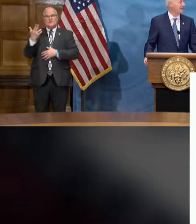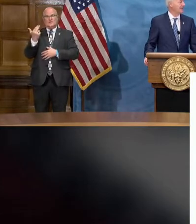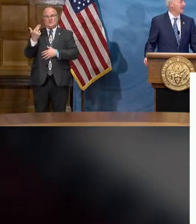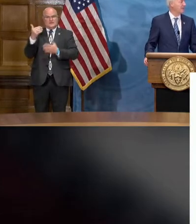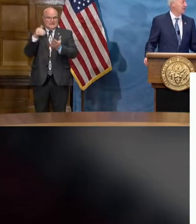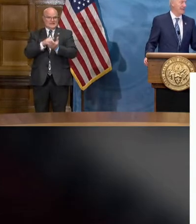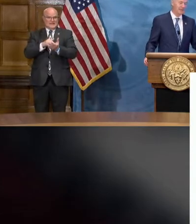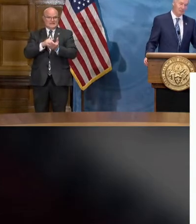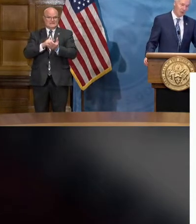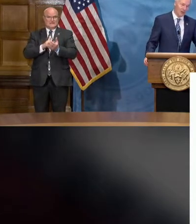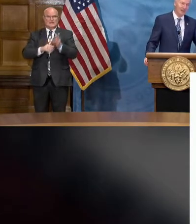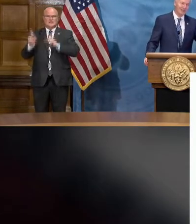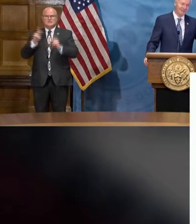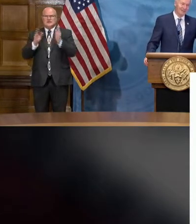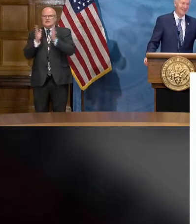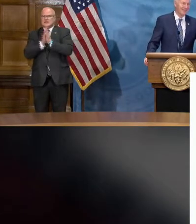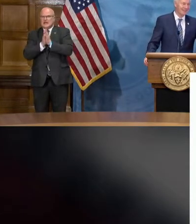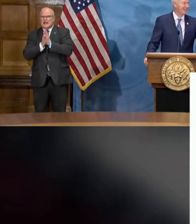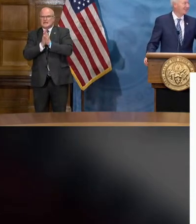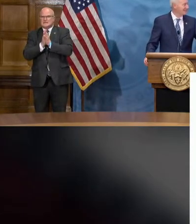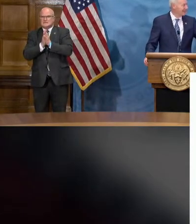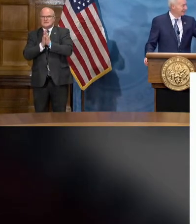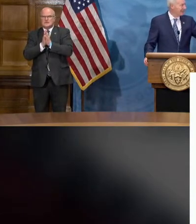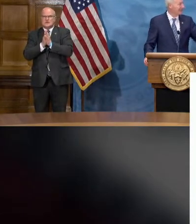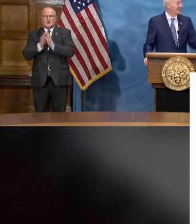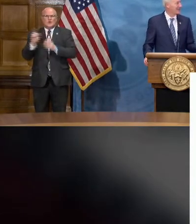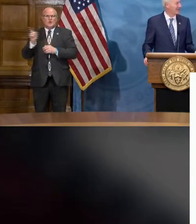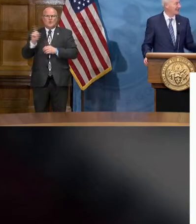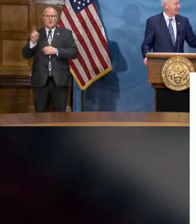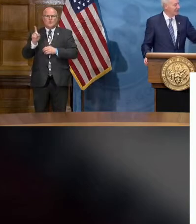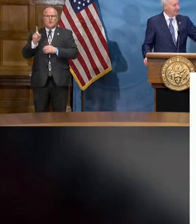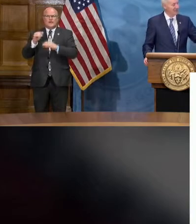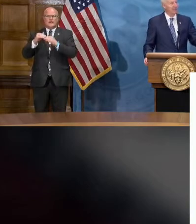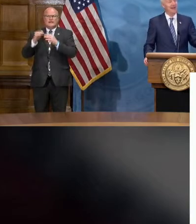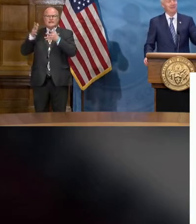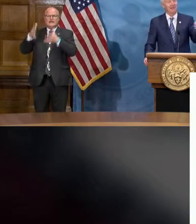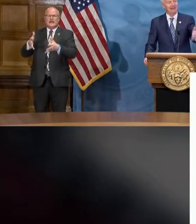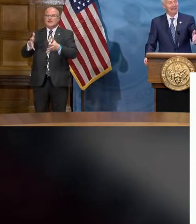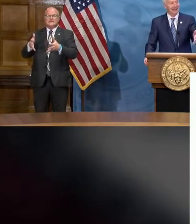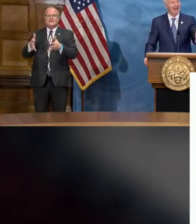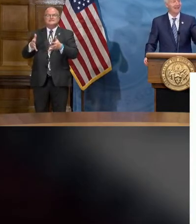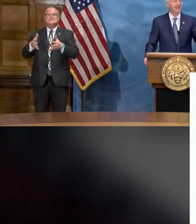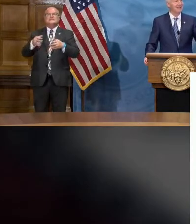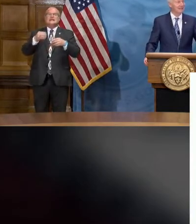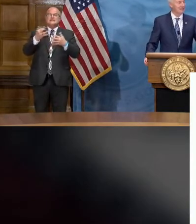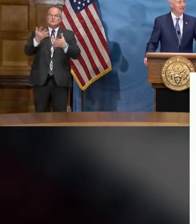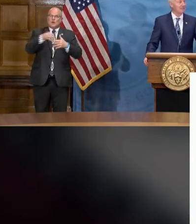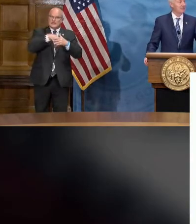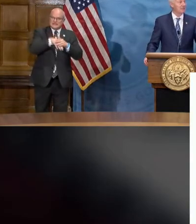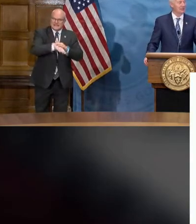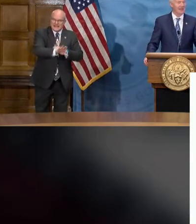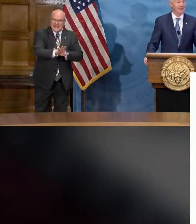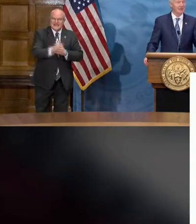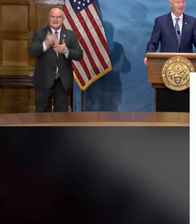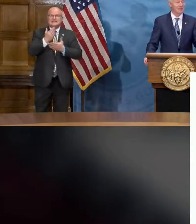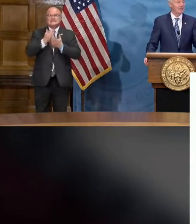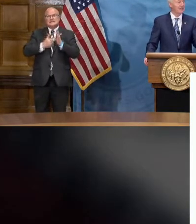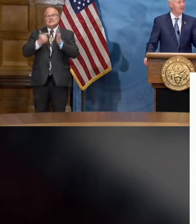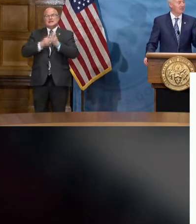413,000. People ask, where is the excess there? Well, it's in the pipeline to get out. Sometimes those are